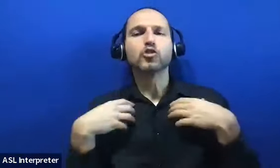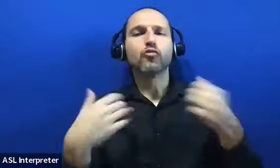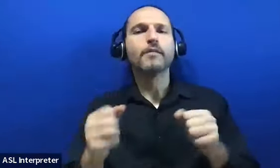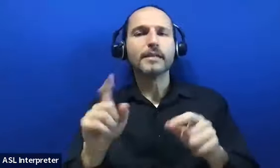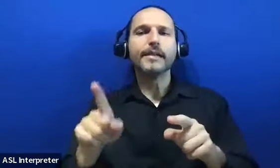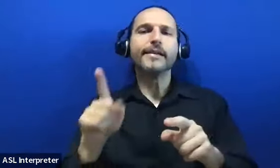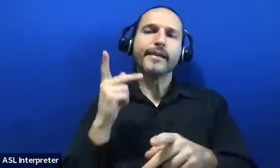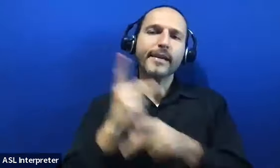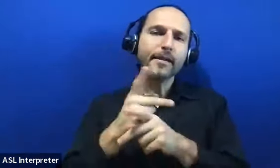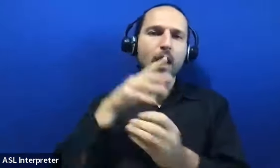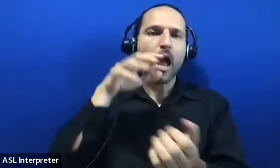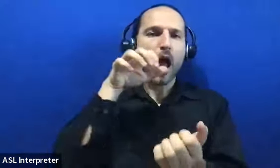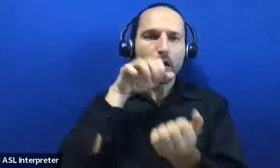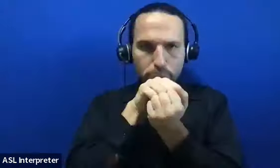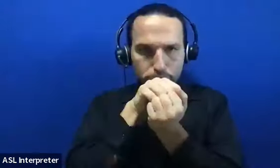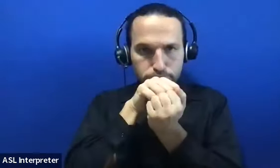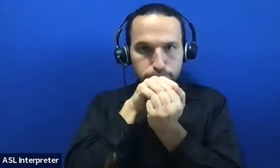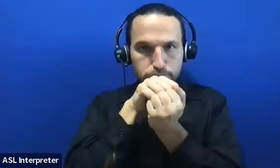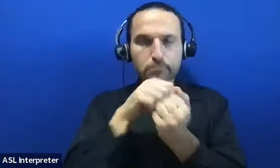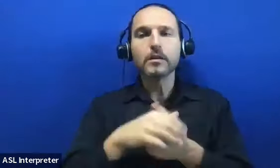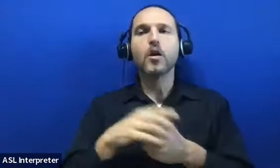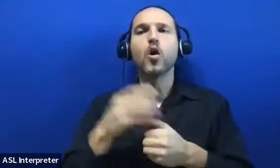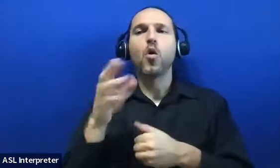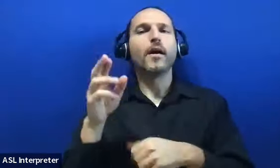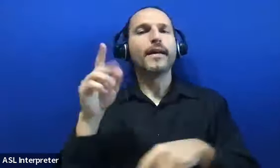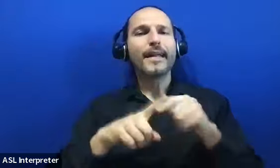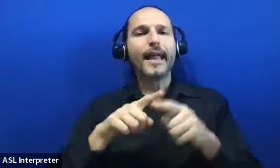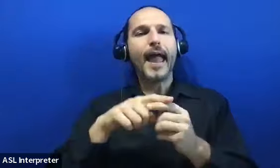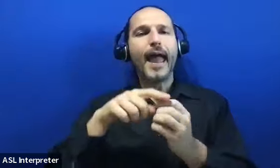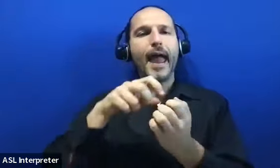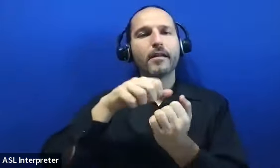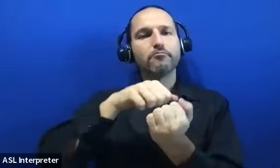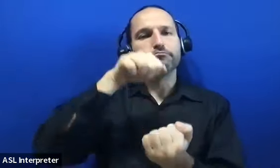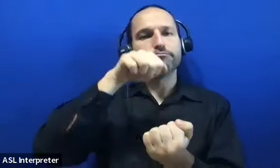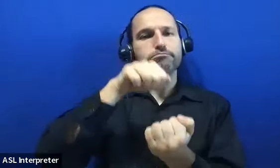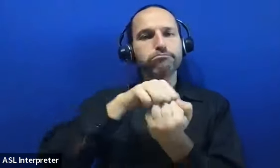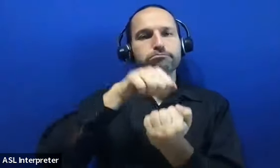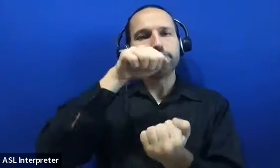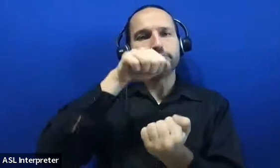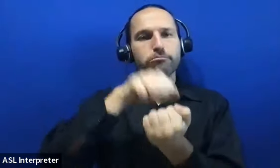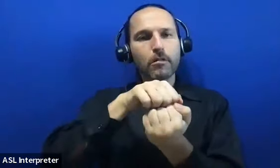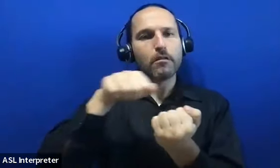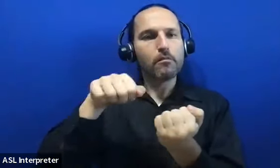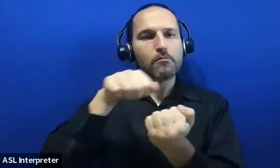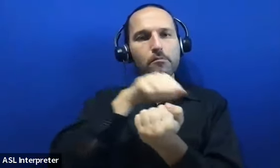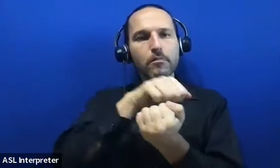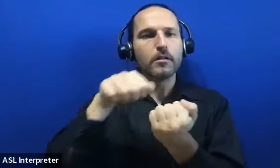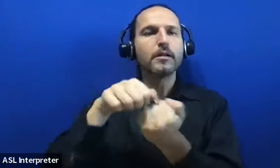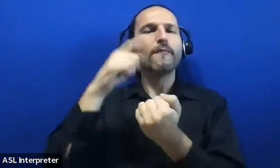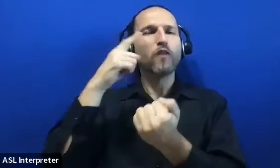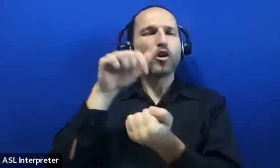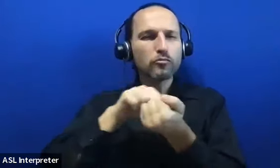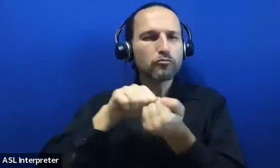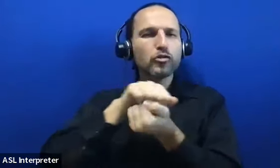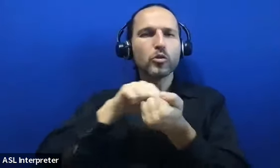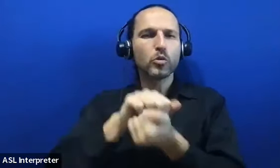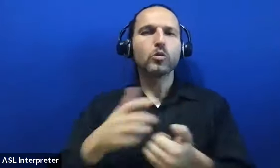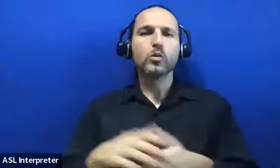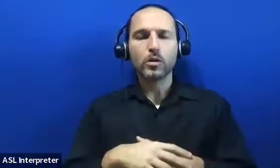keep their mouth closed or to move their jaw up and down in order to chew. These are just